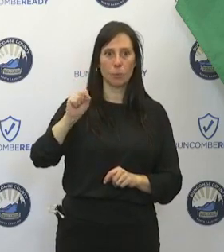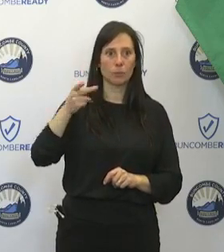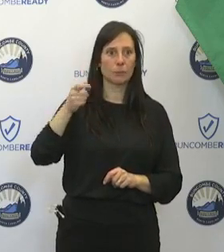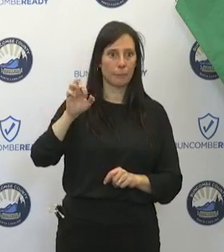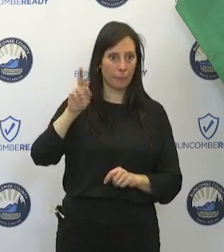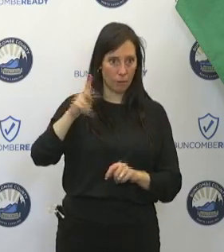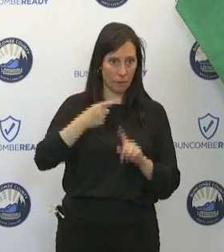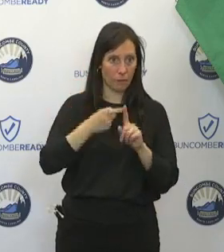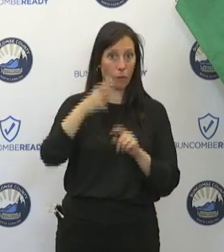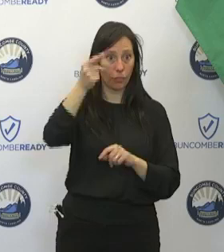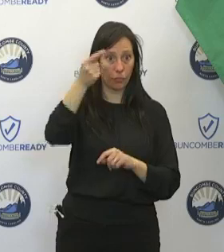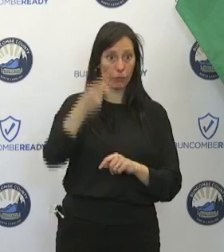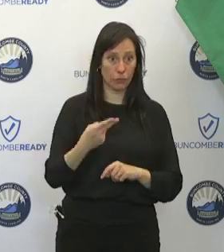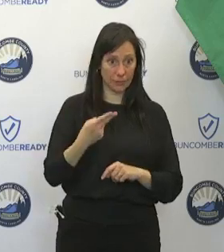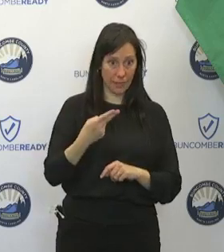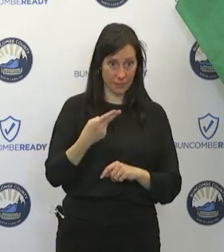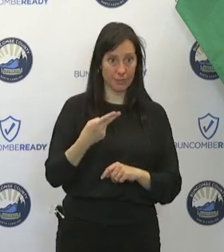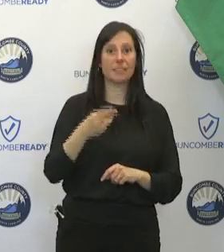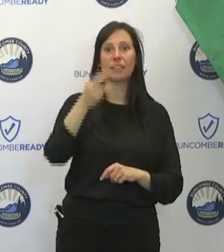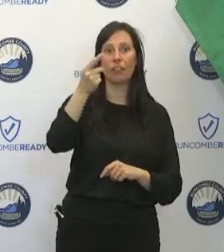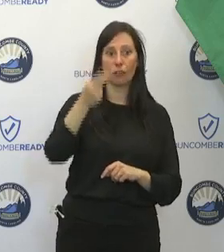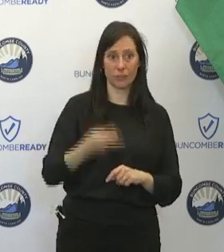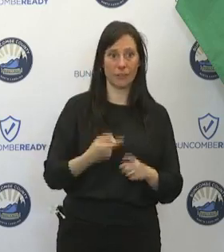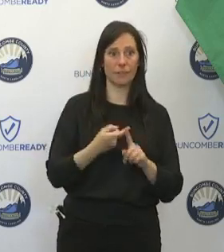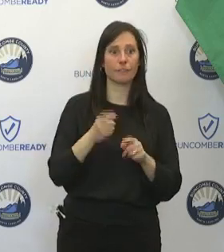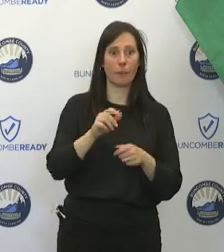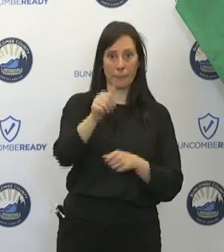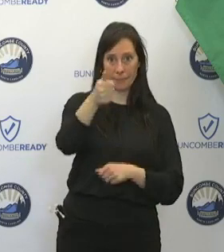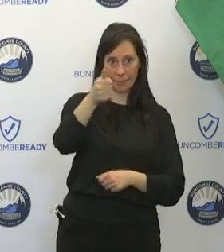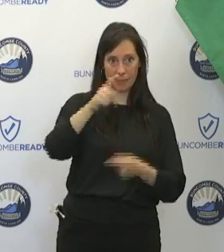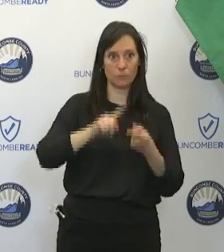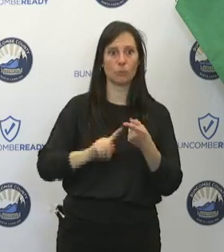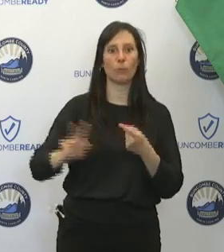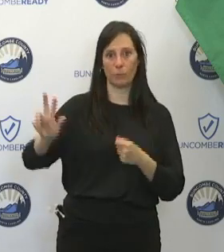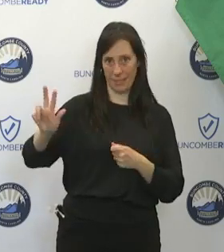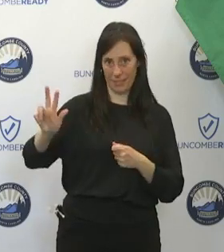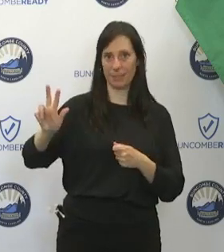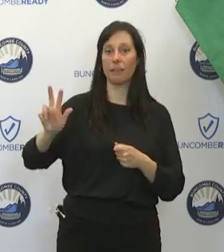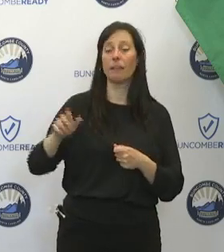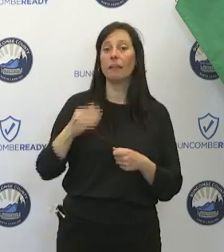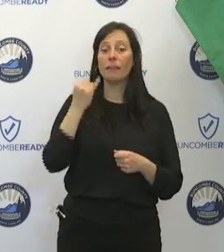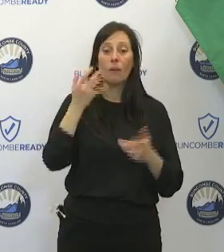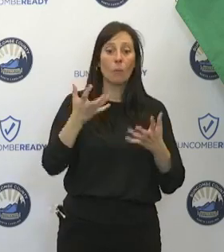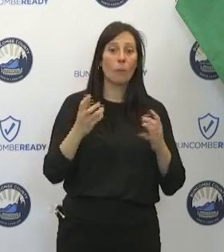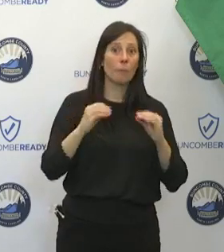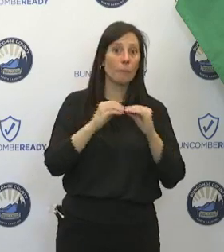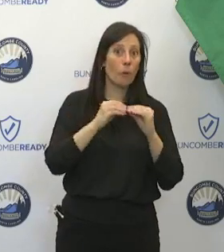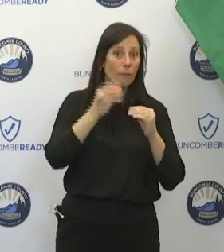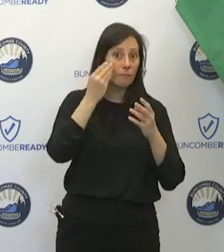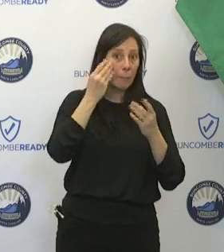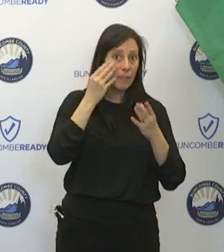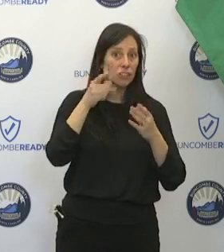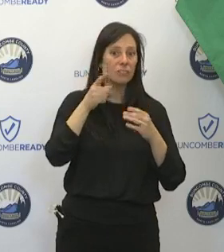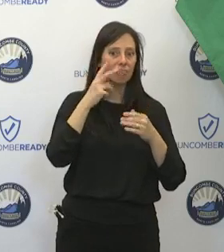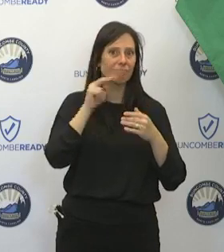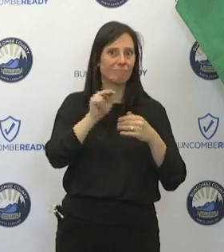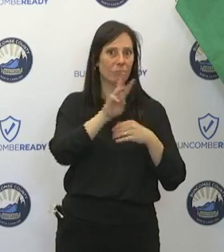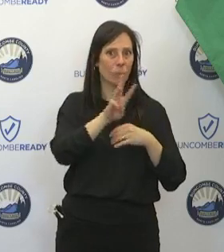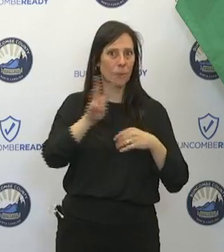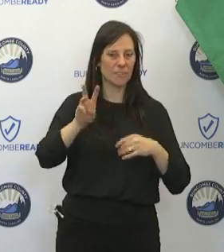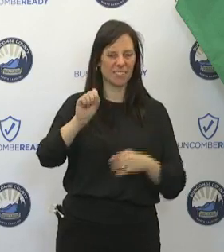more about this new testing partner at starmed.care, including pre-registration for upcoming events.